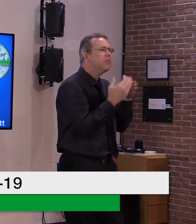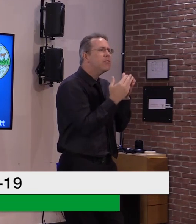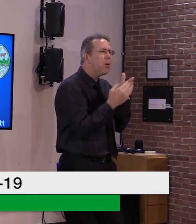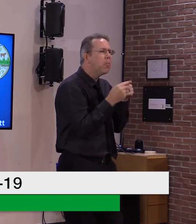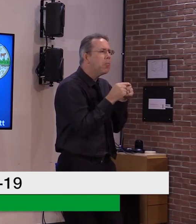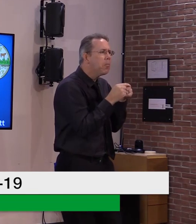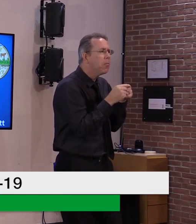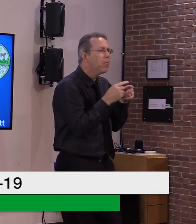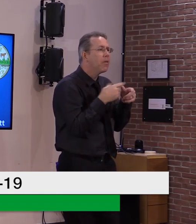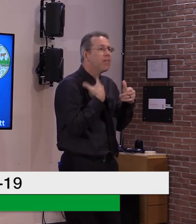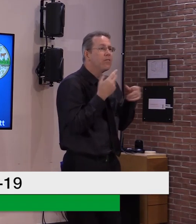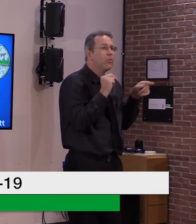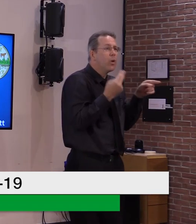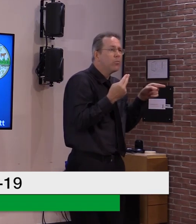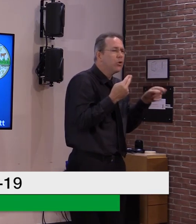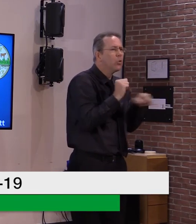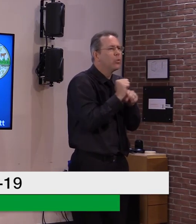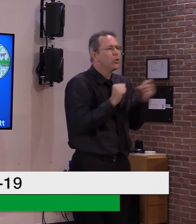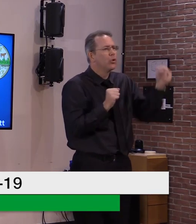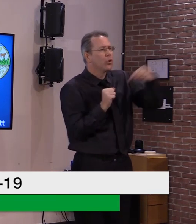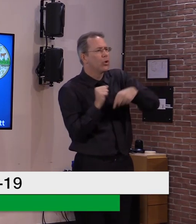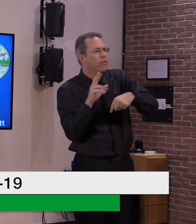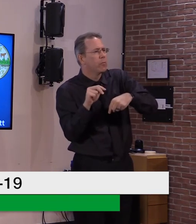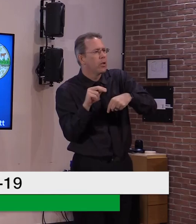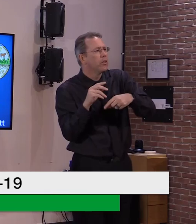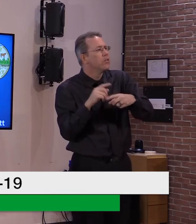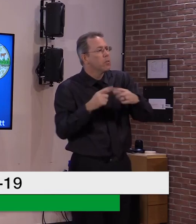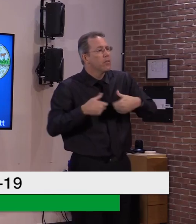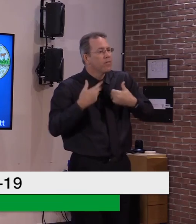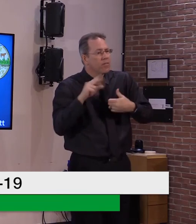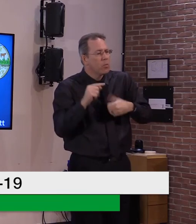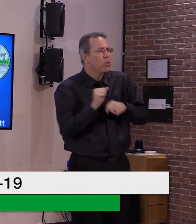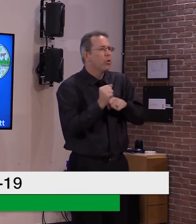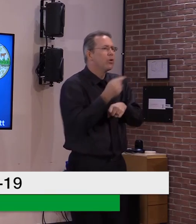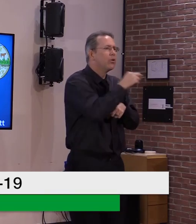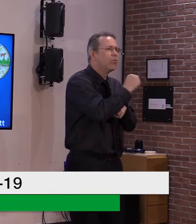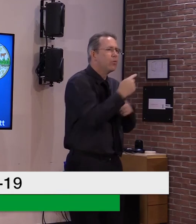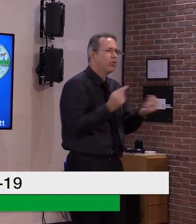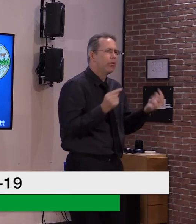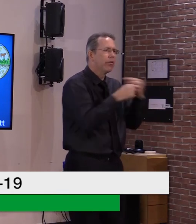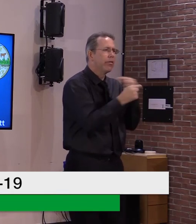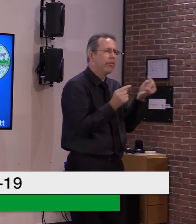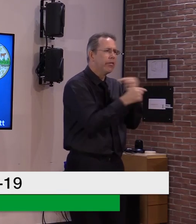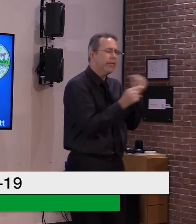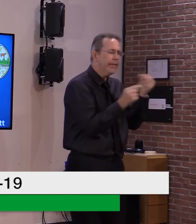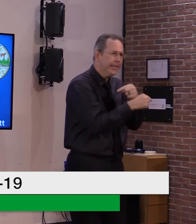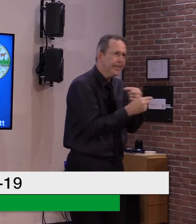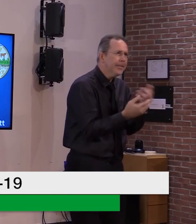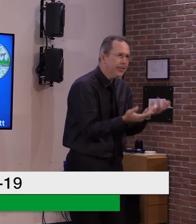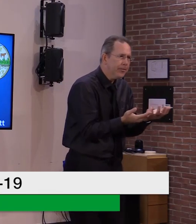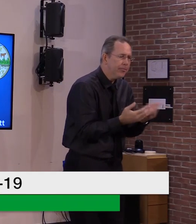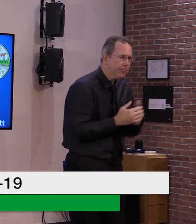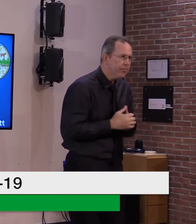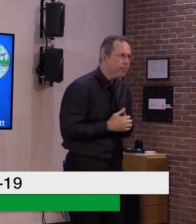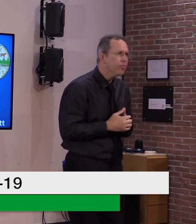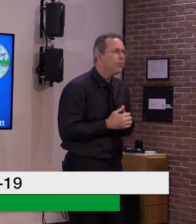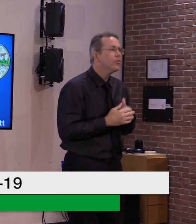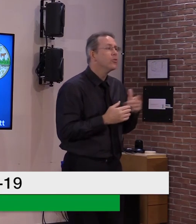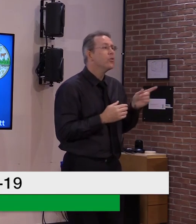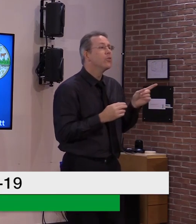vermont and vice versa we do know that there's a very high concentration of covet